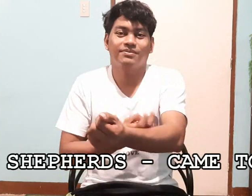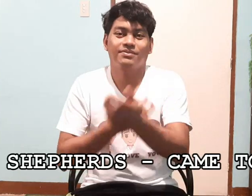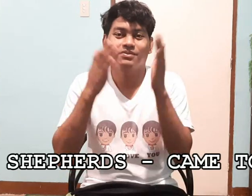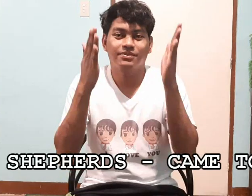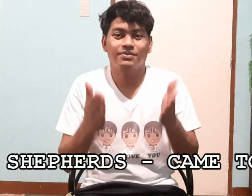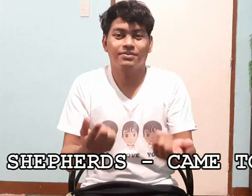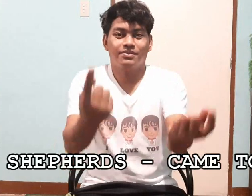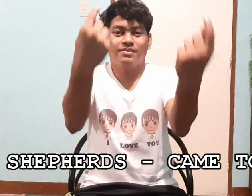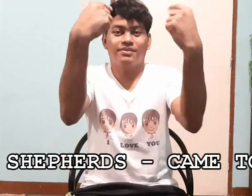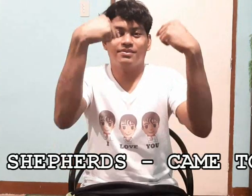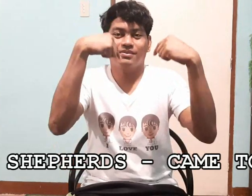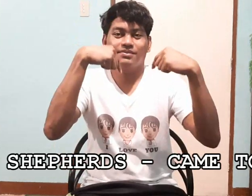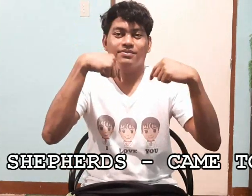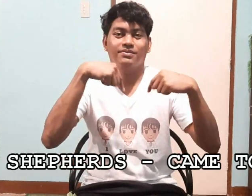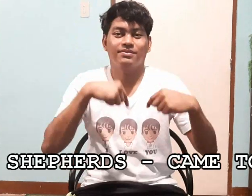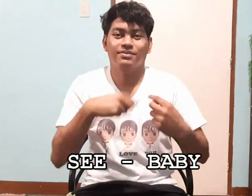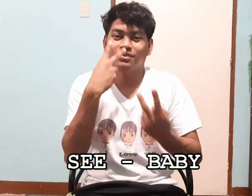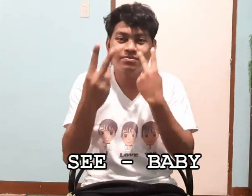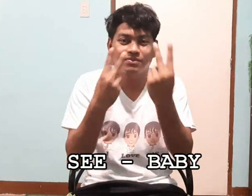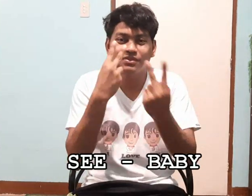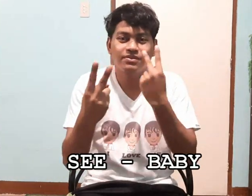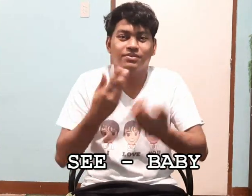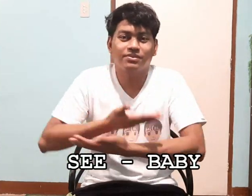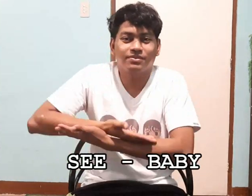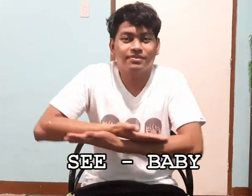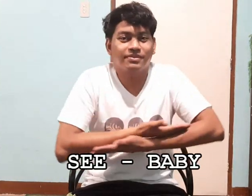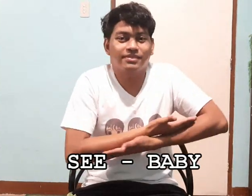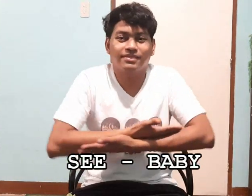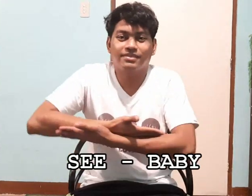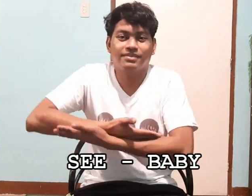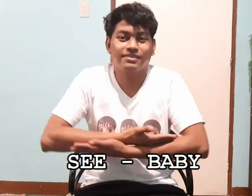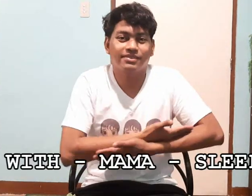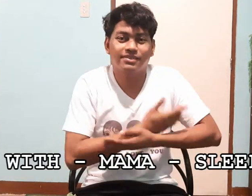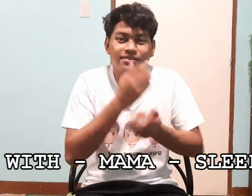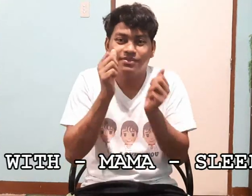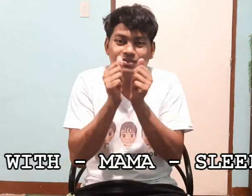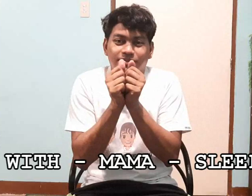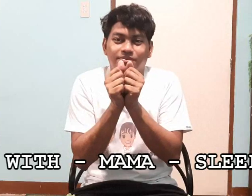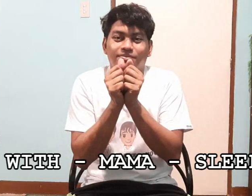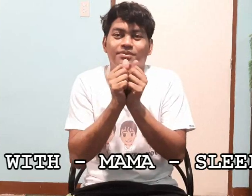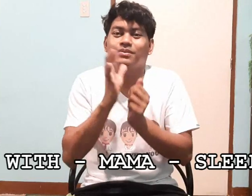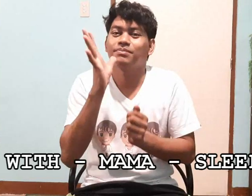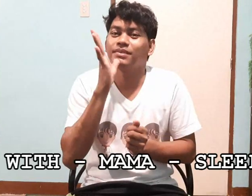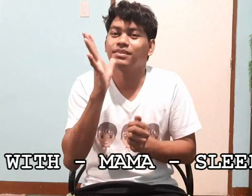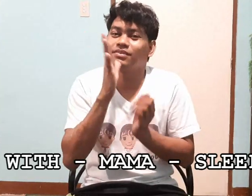came to see the baby Stood by his mother's side